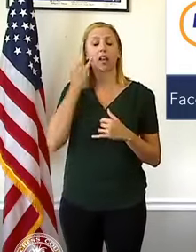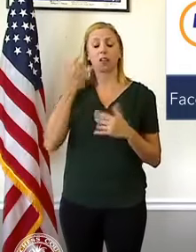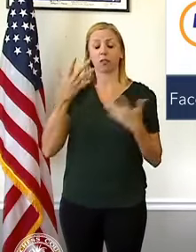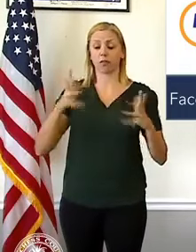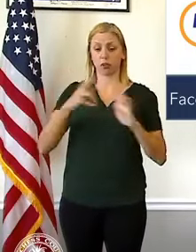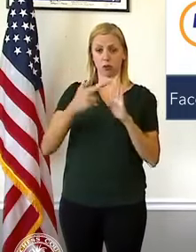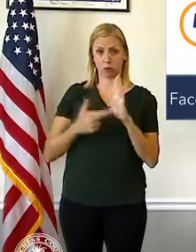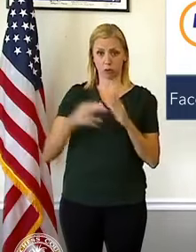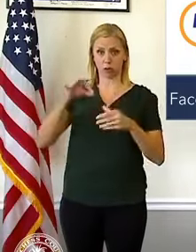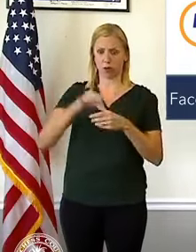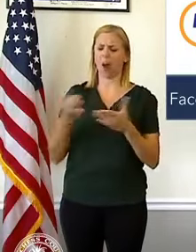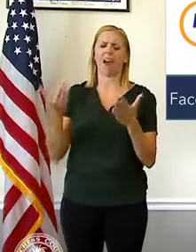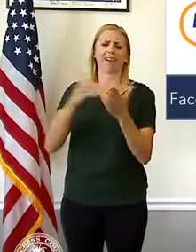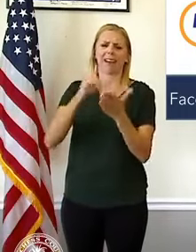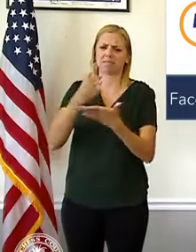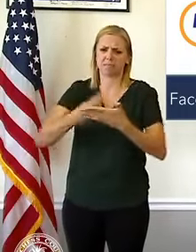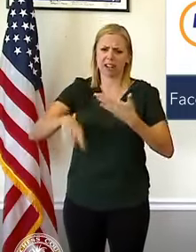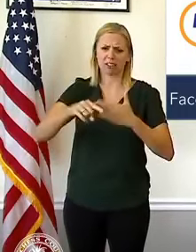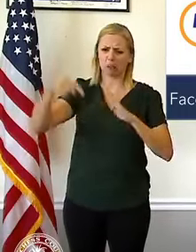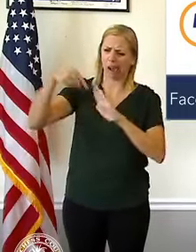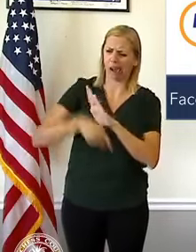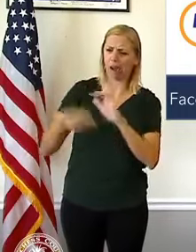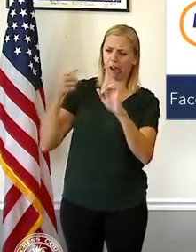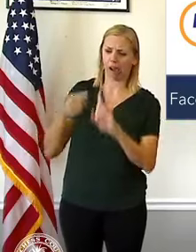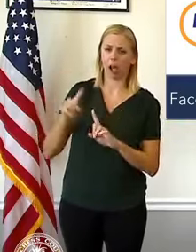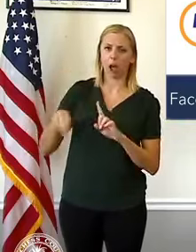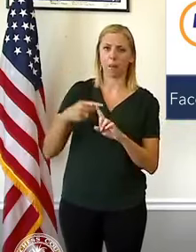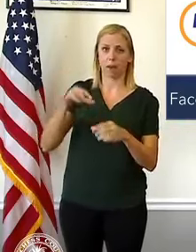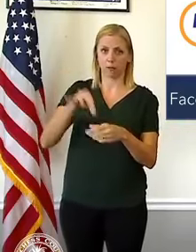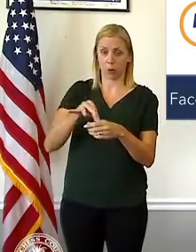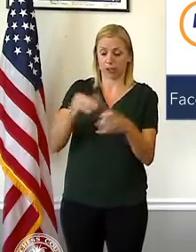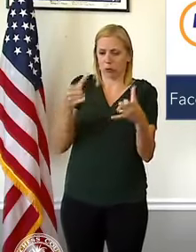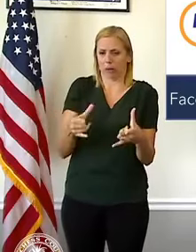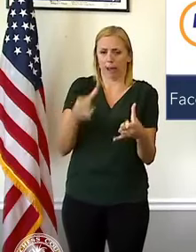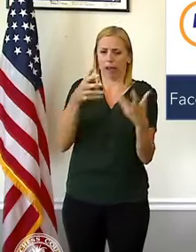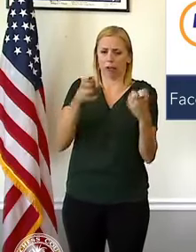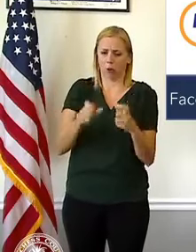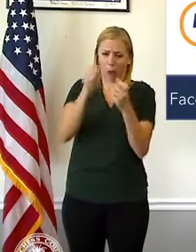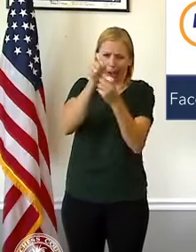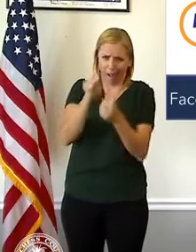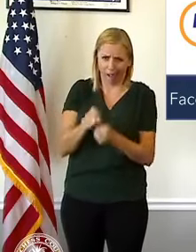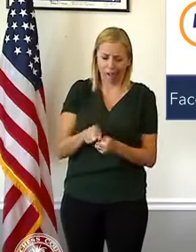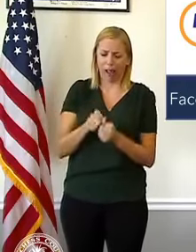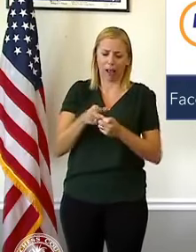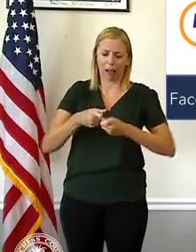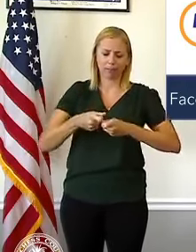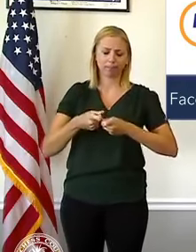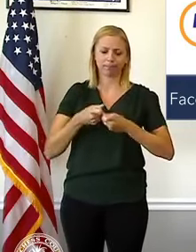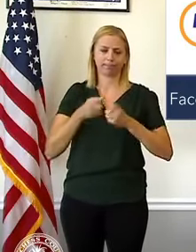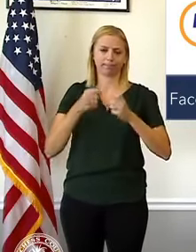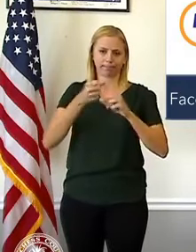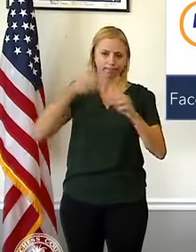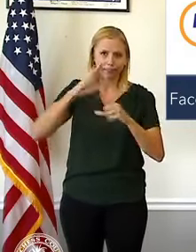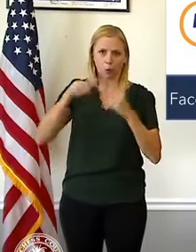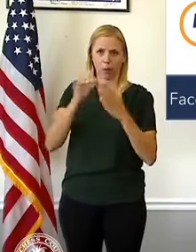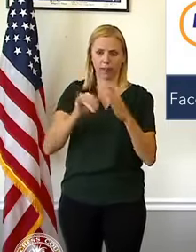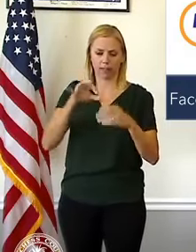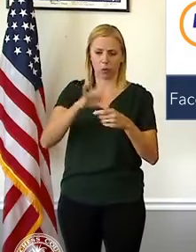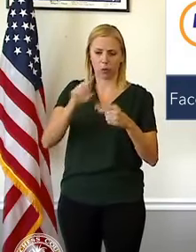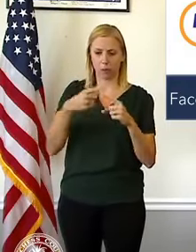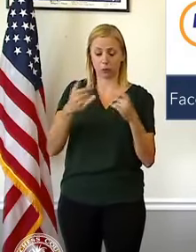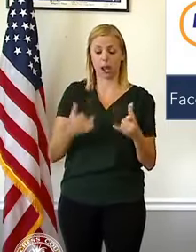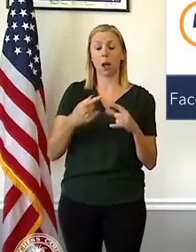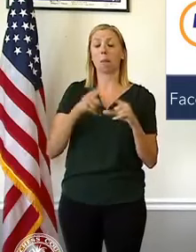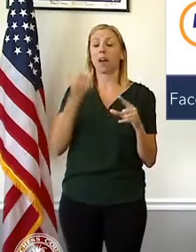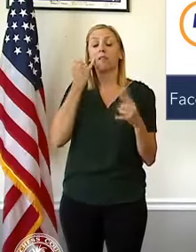again, we'll go through all the details next week with you. Weren't prepared to get into every finite detail today. But if you wish to vote, there are several